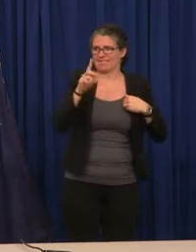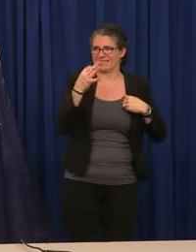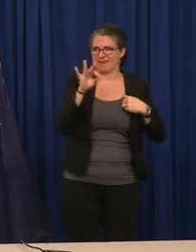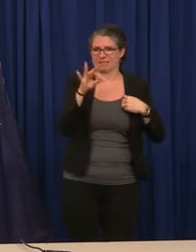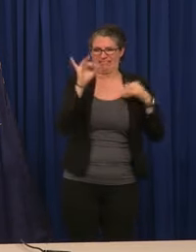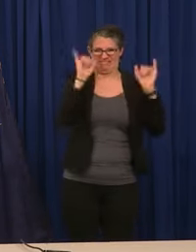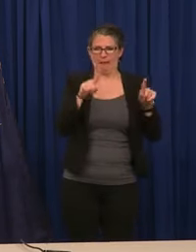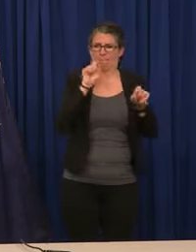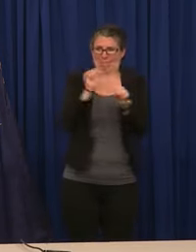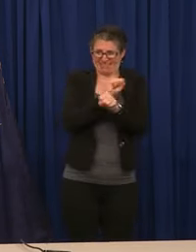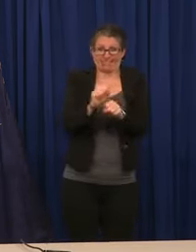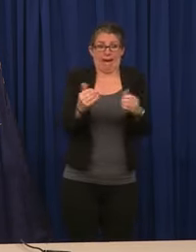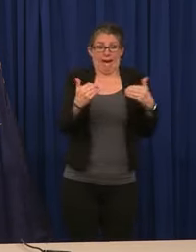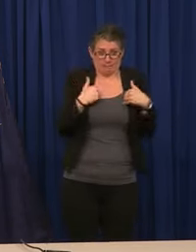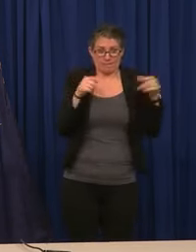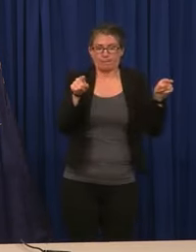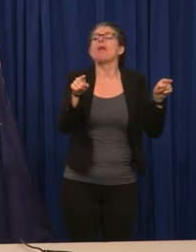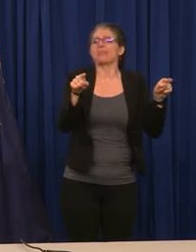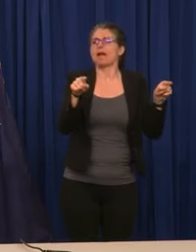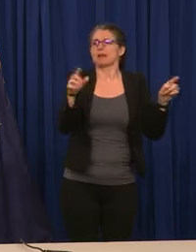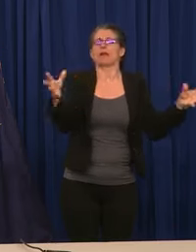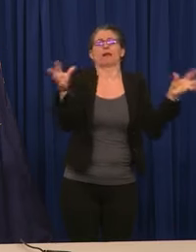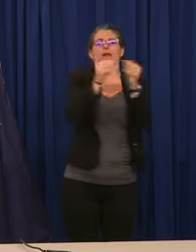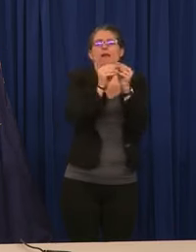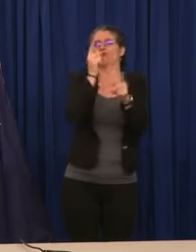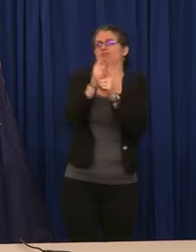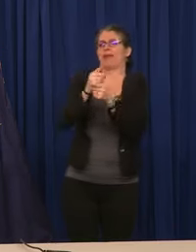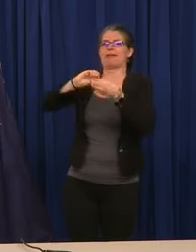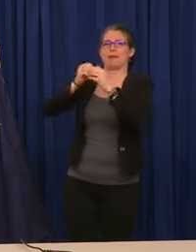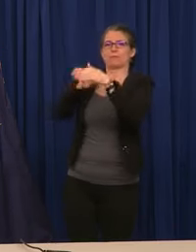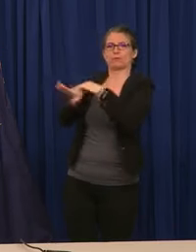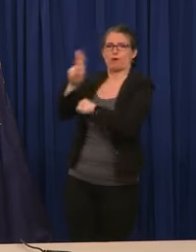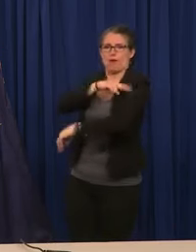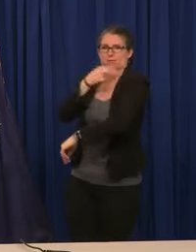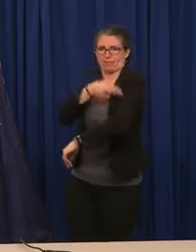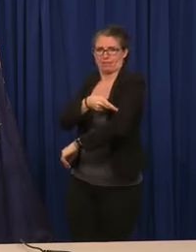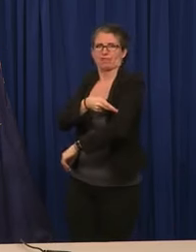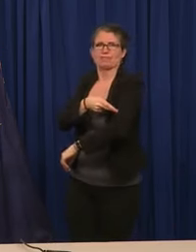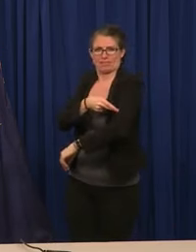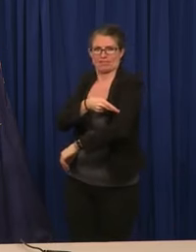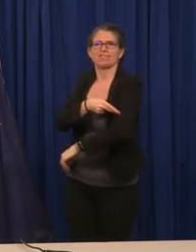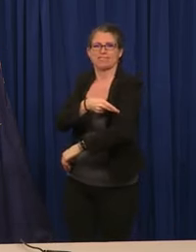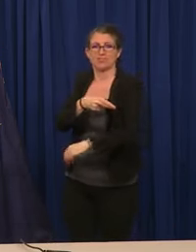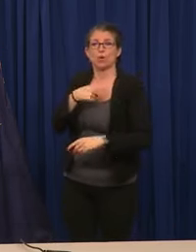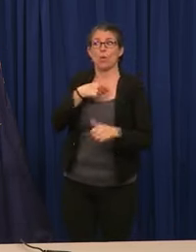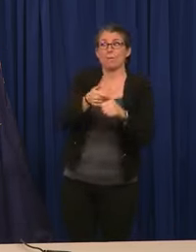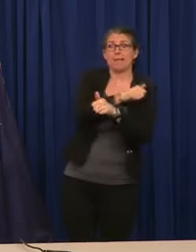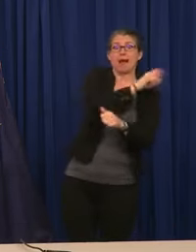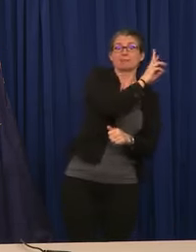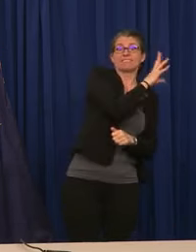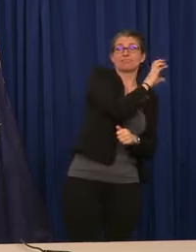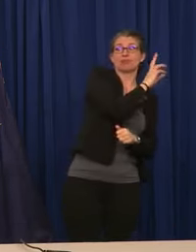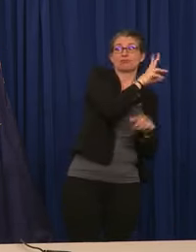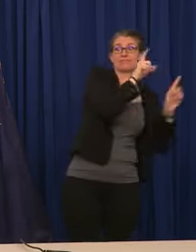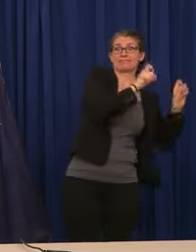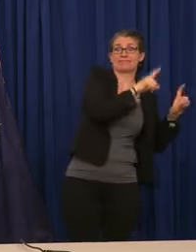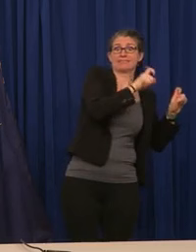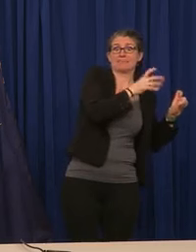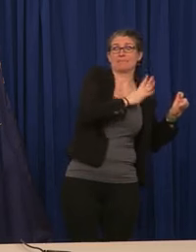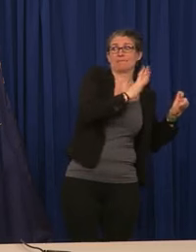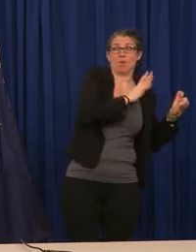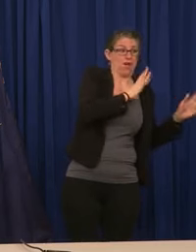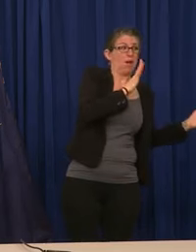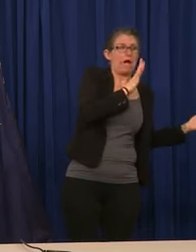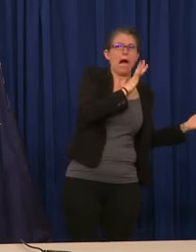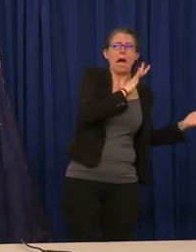now. I don't have the exact number. I believe it's on the order of about 400. We'll confirm that and get that to you. But these